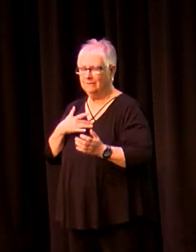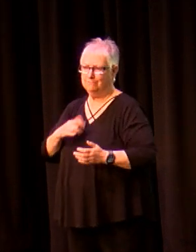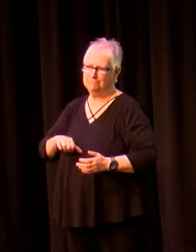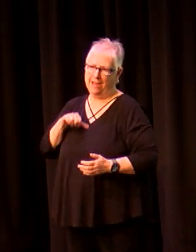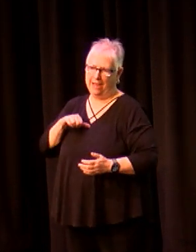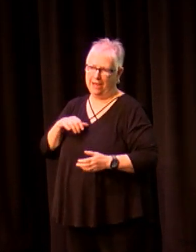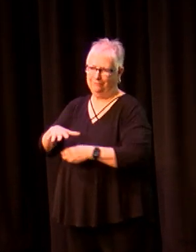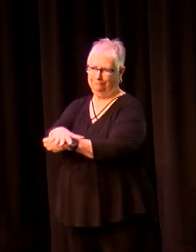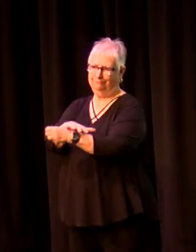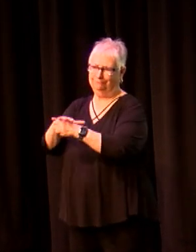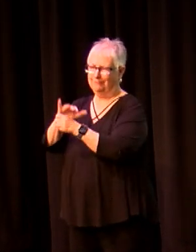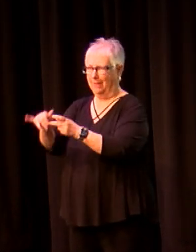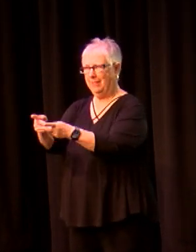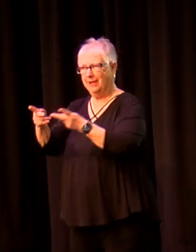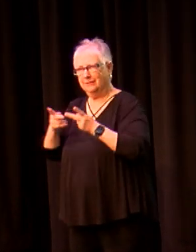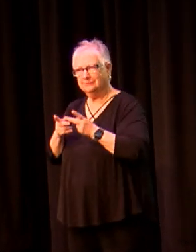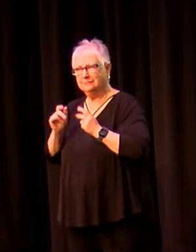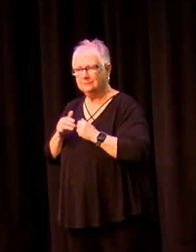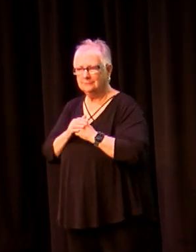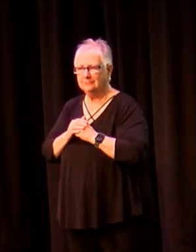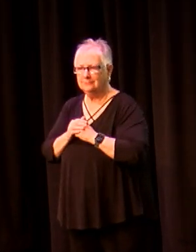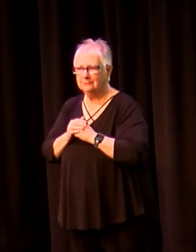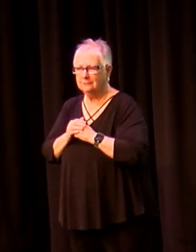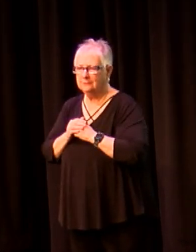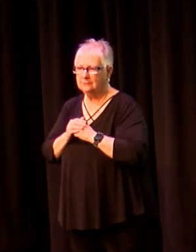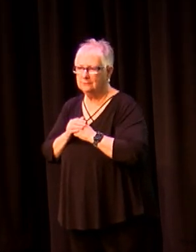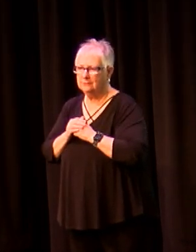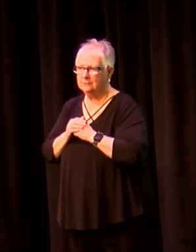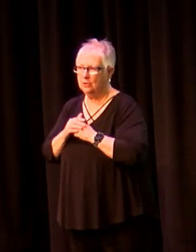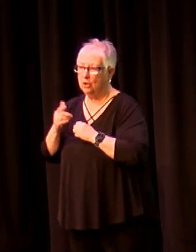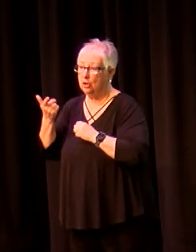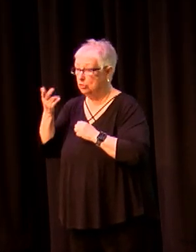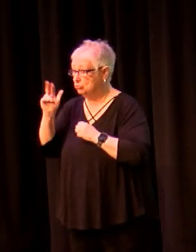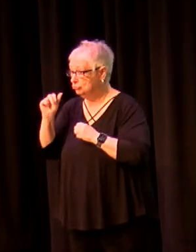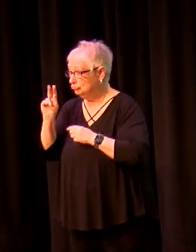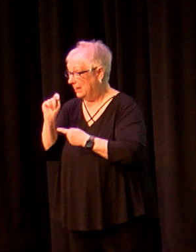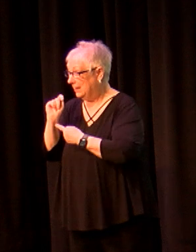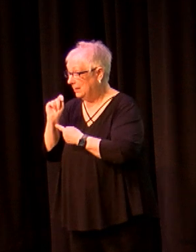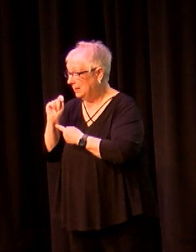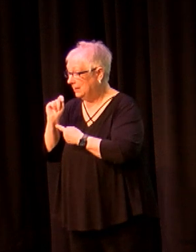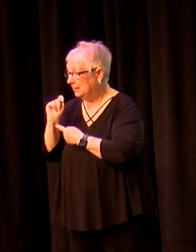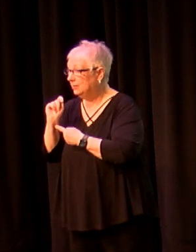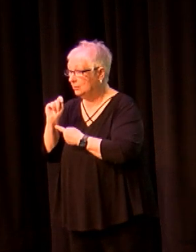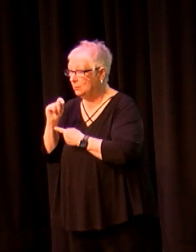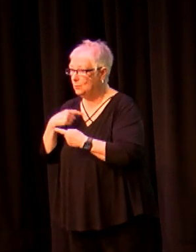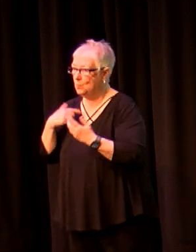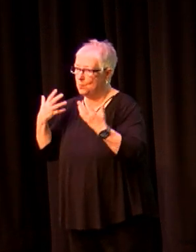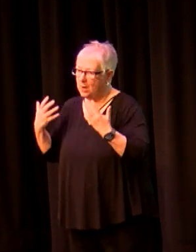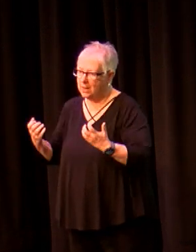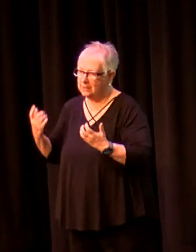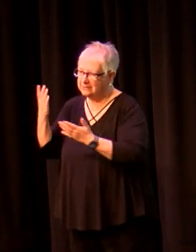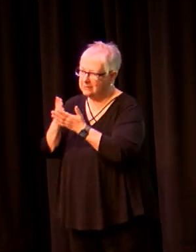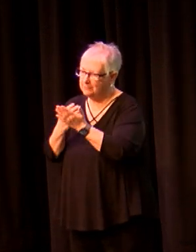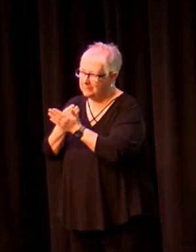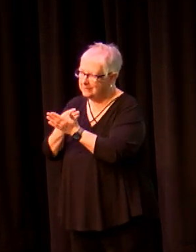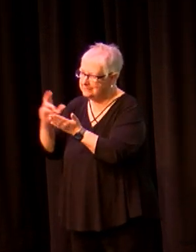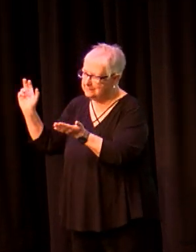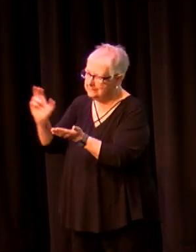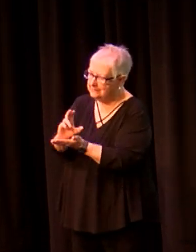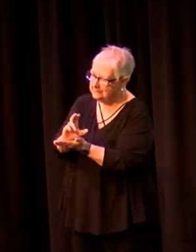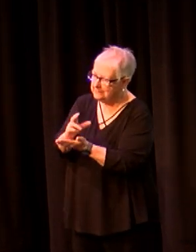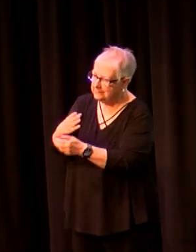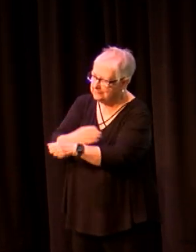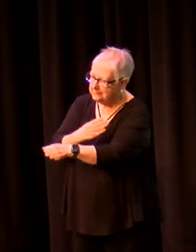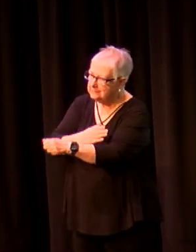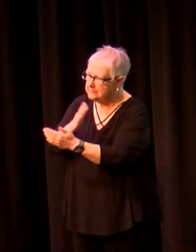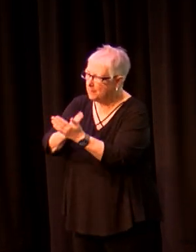grant side of things, we would like the ability to be able to refurbish some existing buildings that are lacking some infrastructure. Maybe